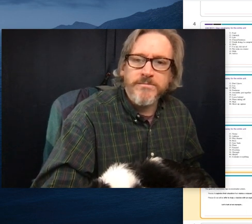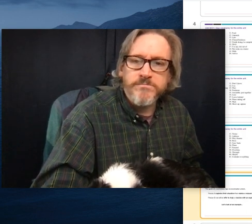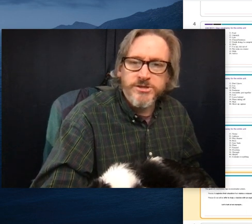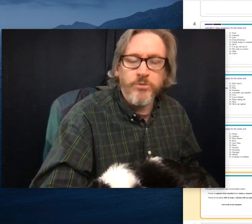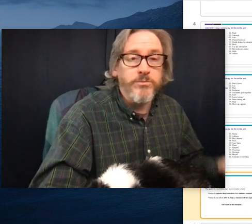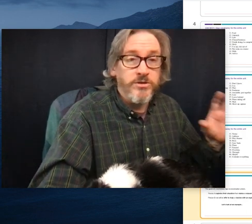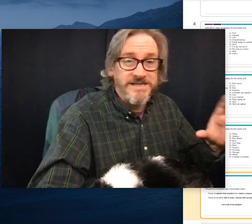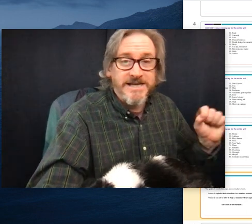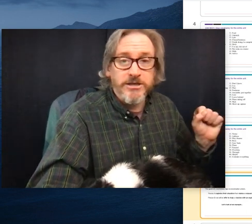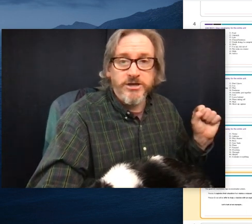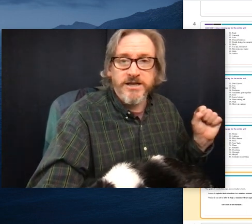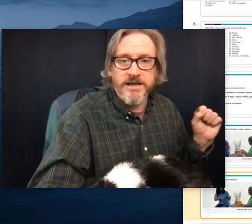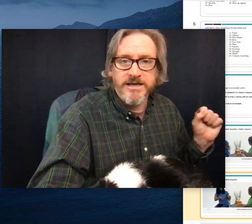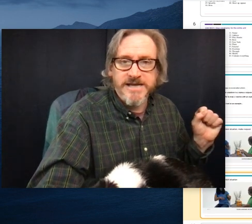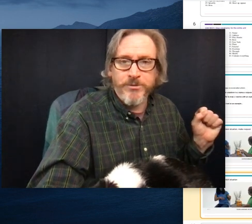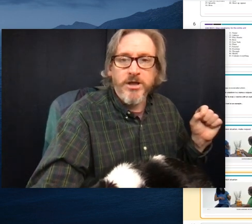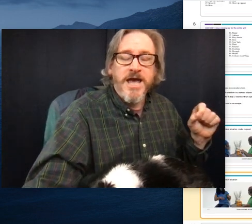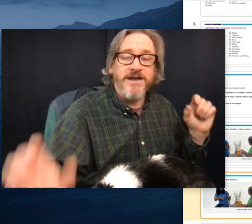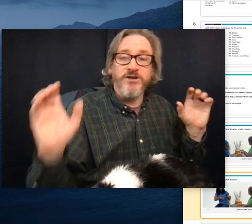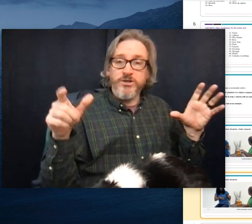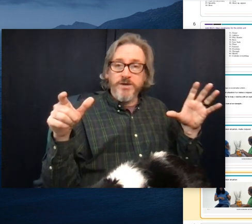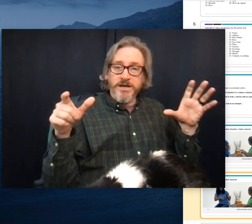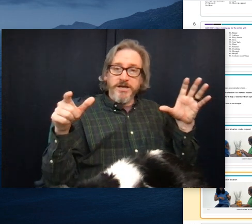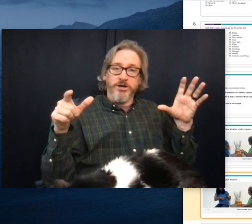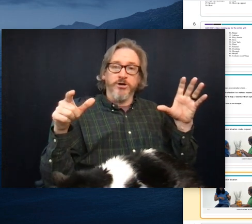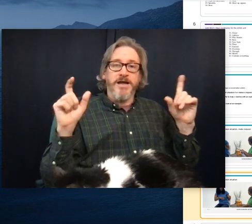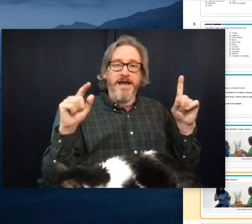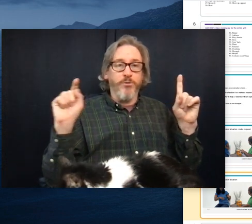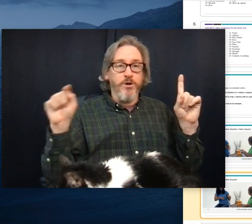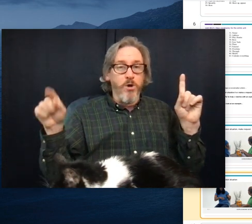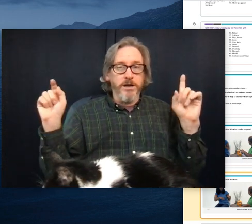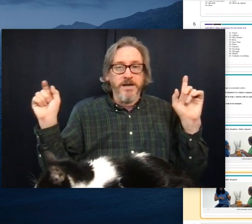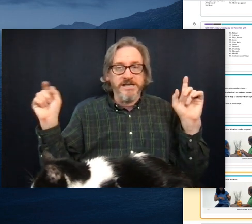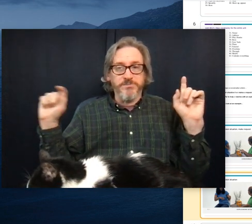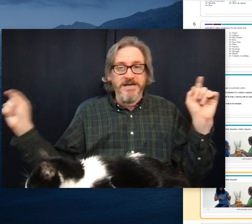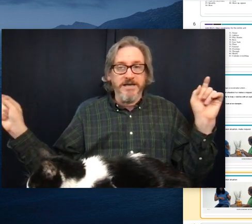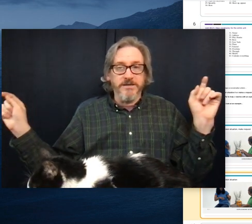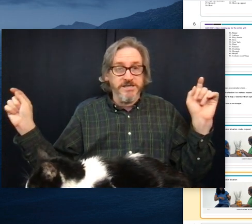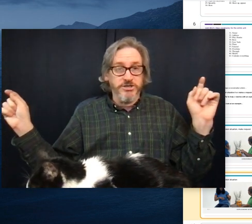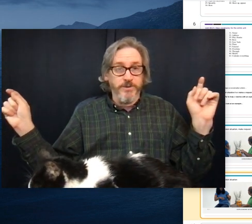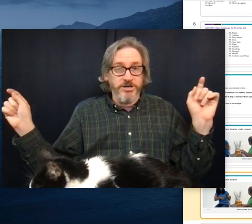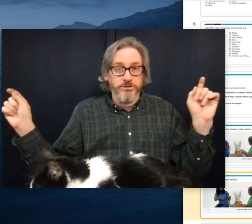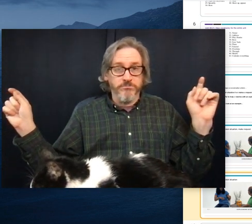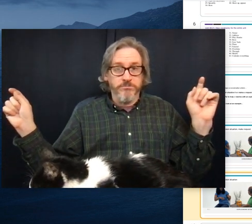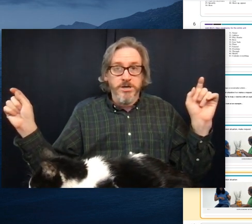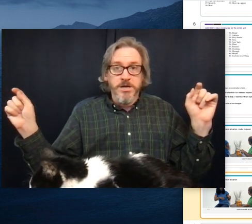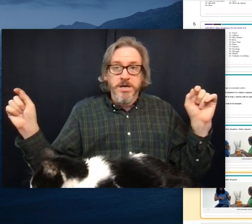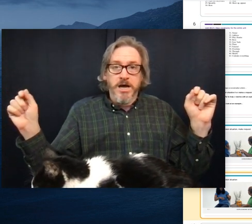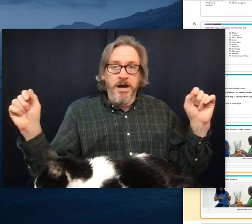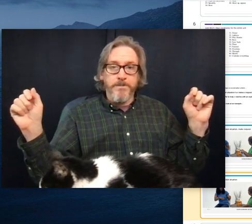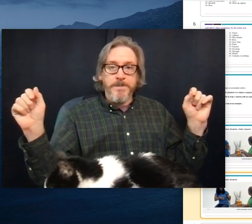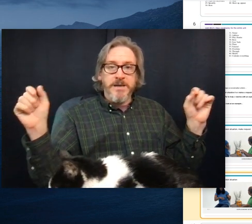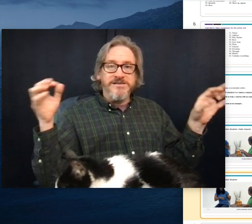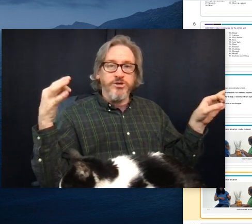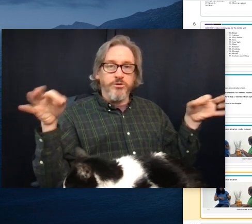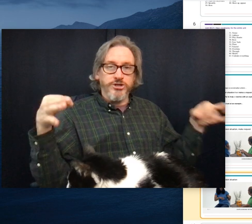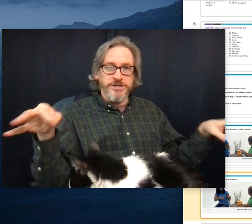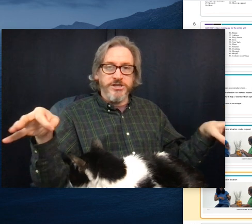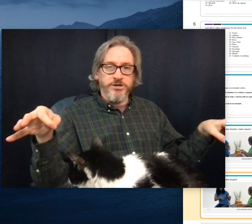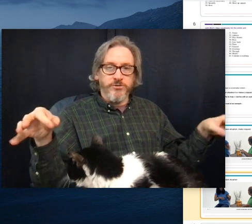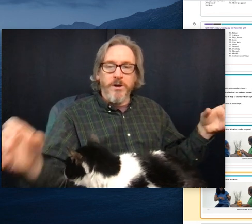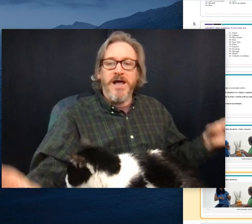Okay, so let's take a look at an example, and I've included in here 8.1 explaining the situation.